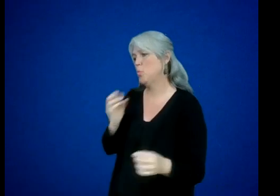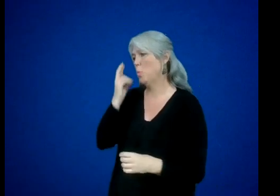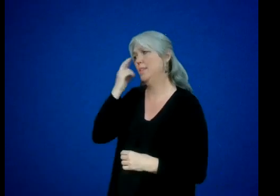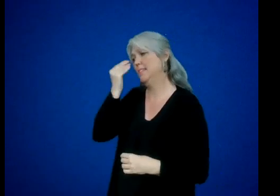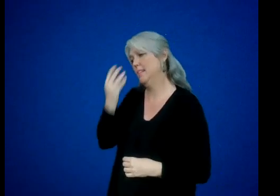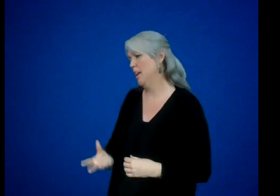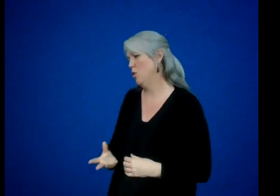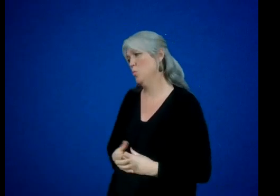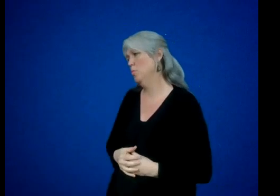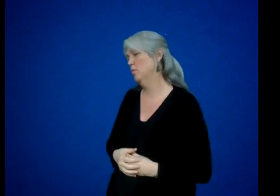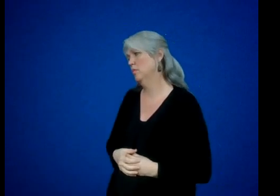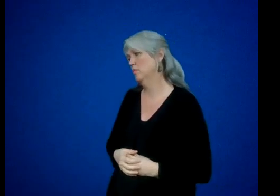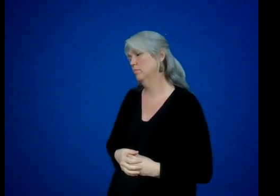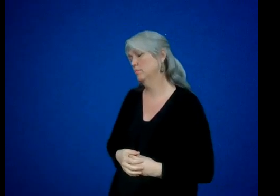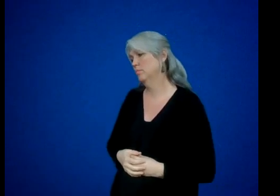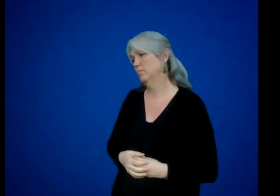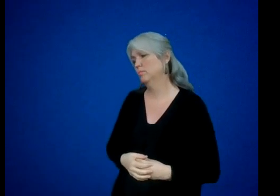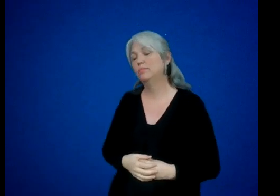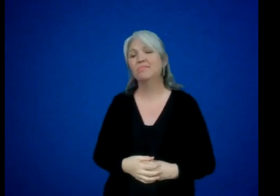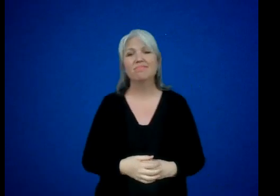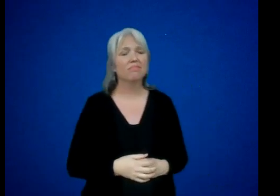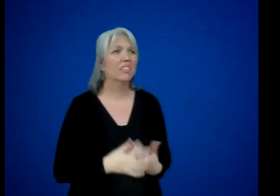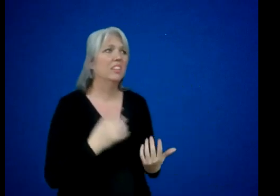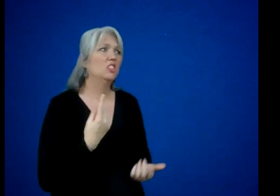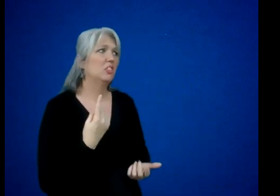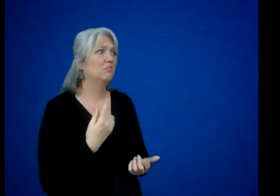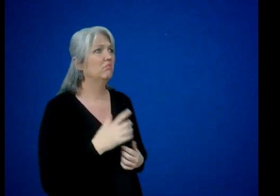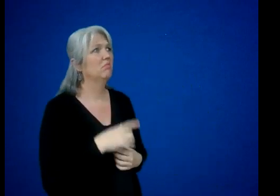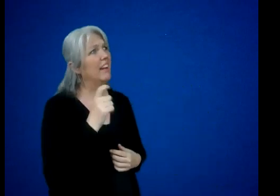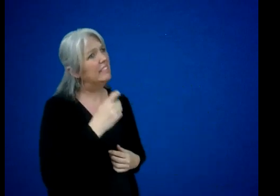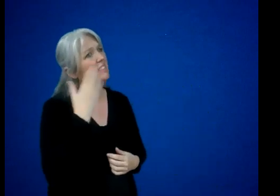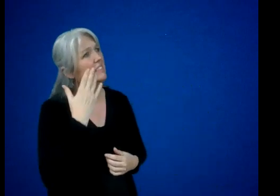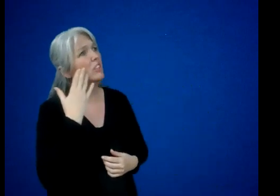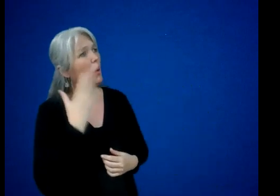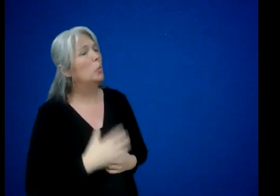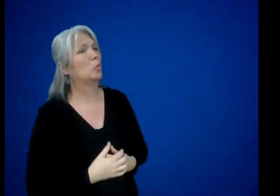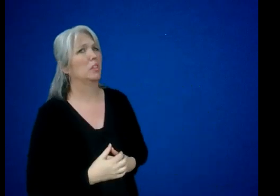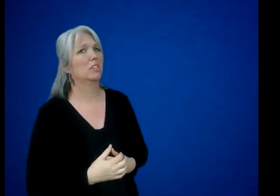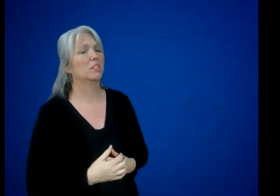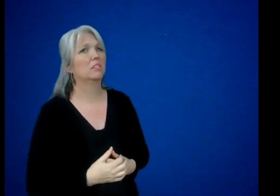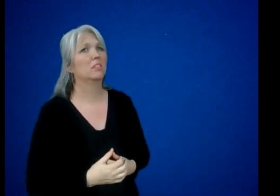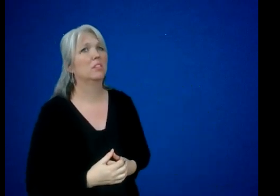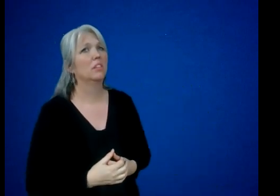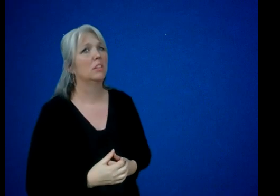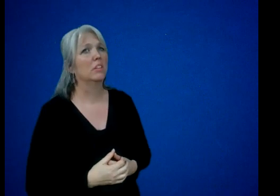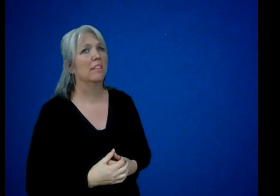you. It's just that I needed to know, I said,